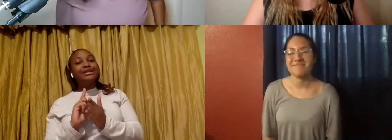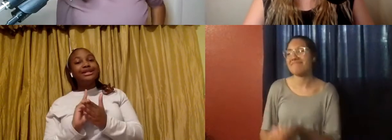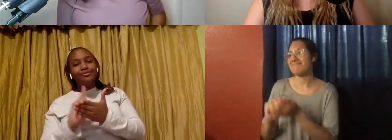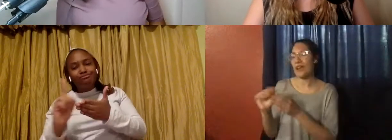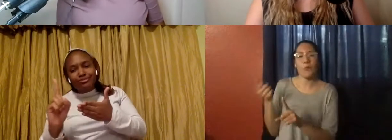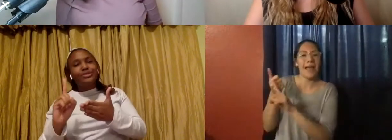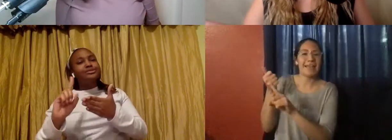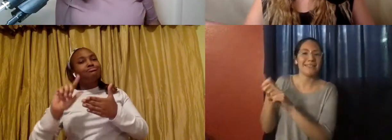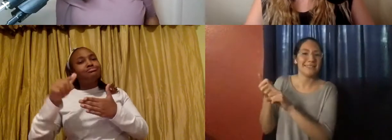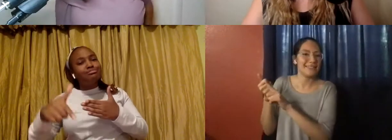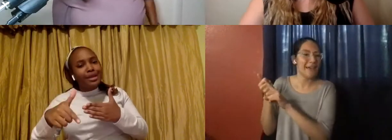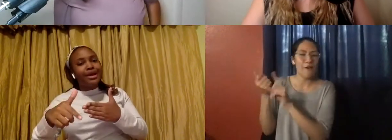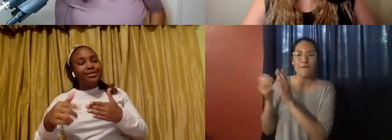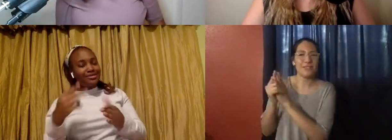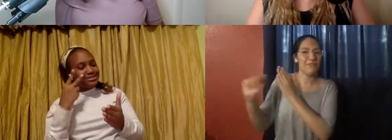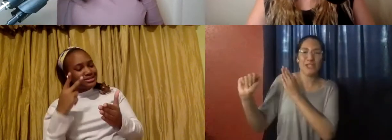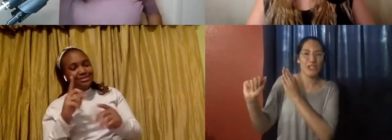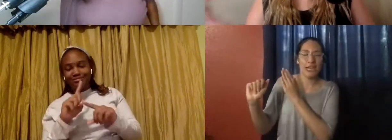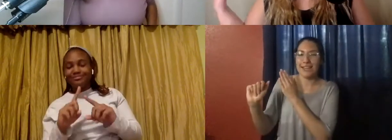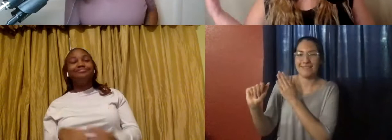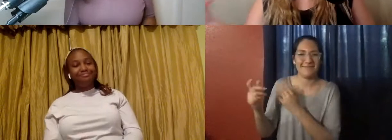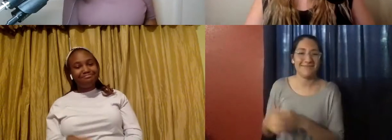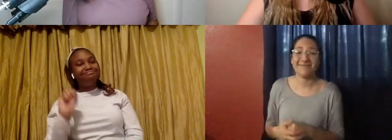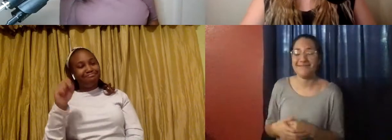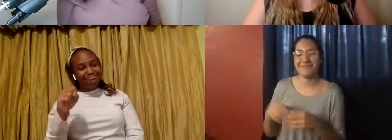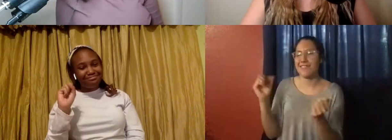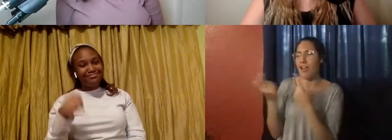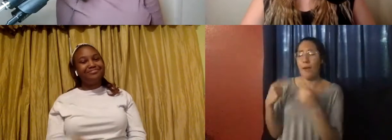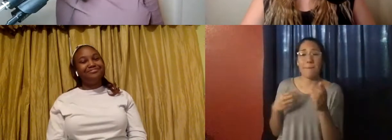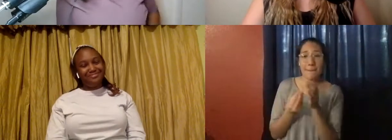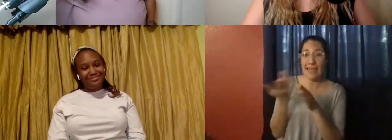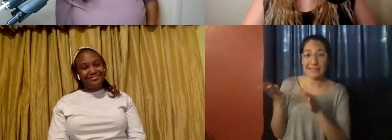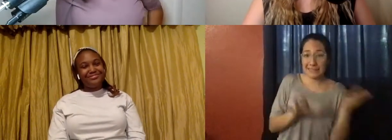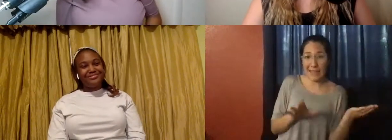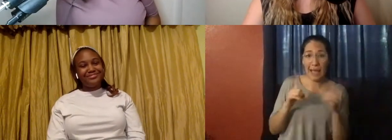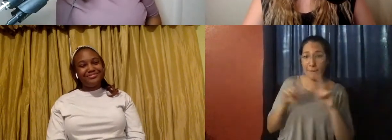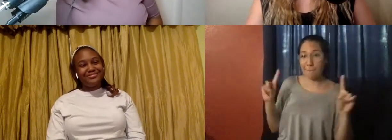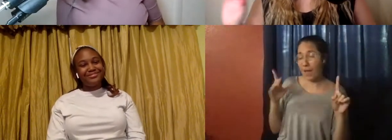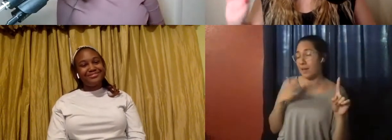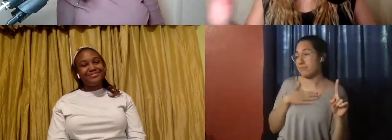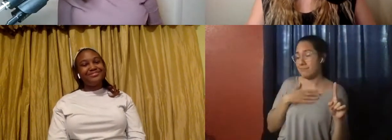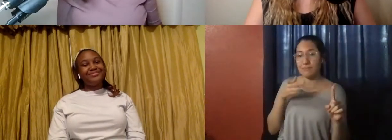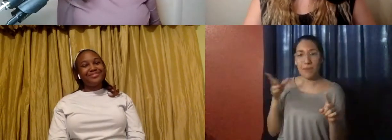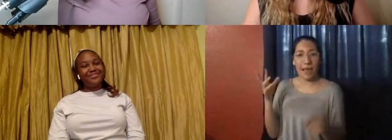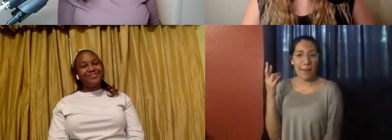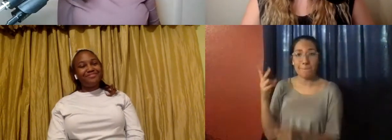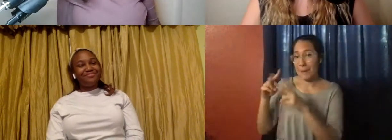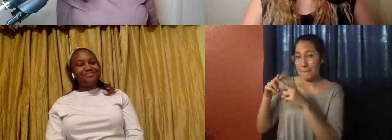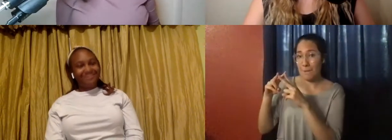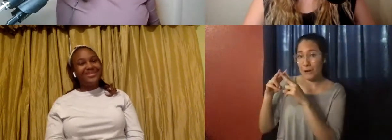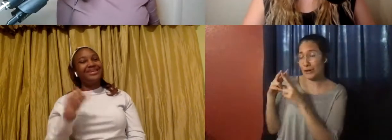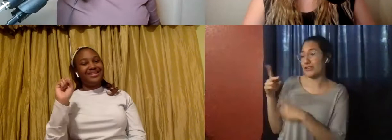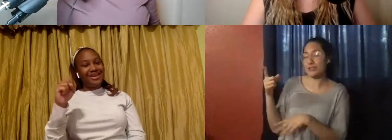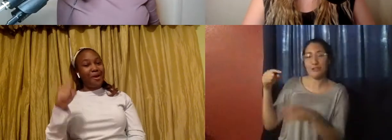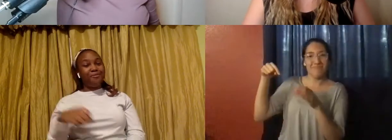It is a lot more self-sufficient. All my succulents die, but my partner's, you know, downstairs hair is looking, you know, tip-top.